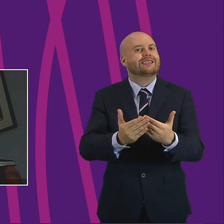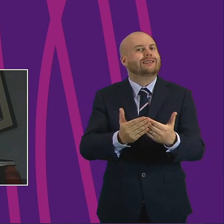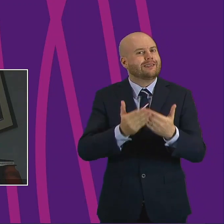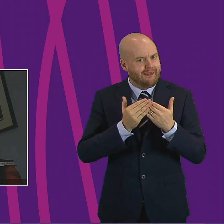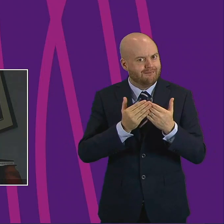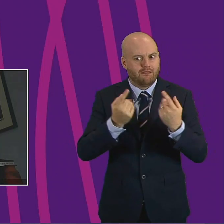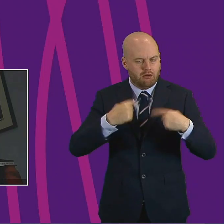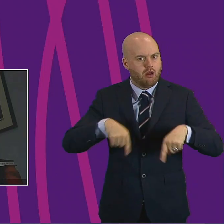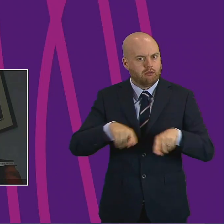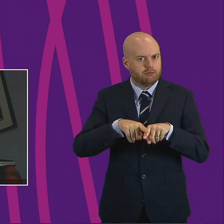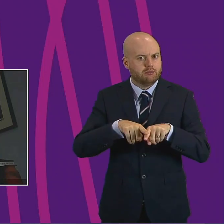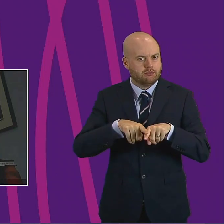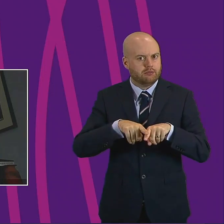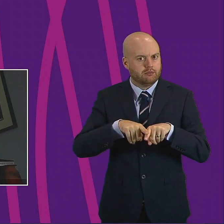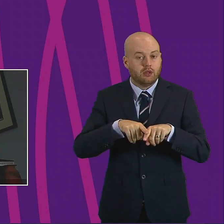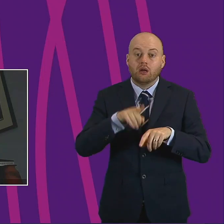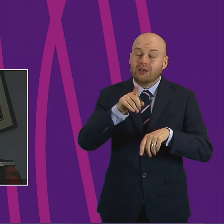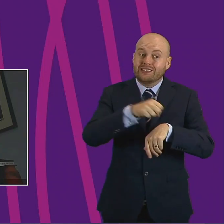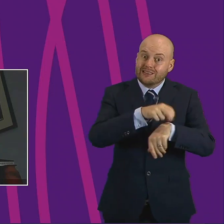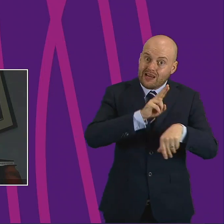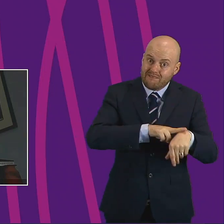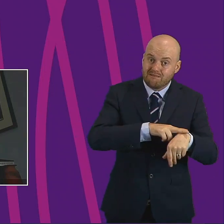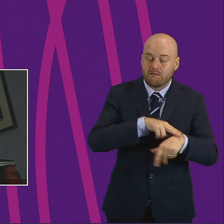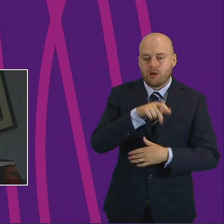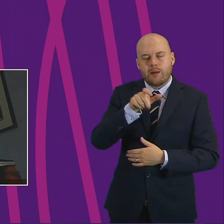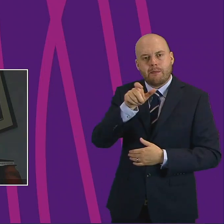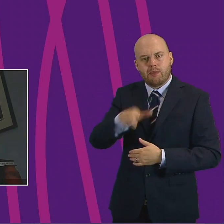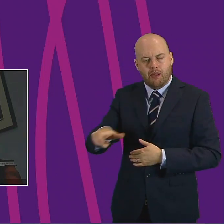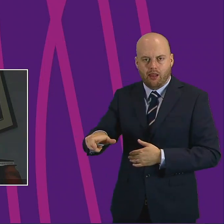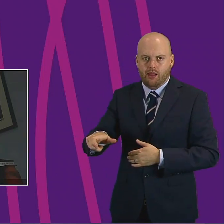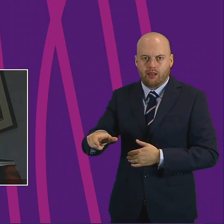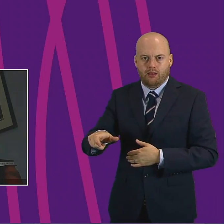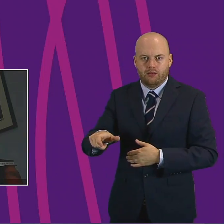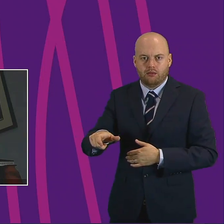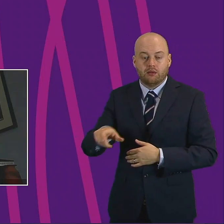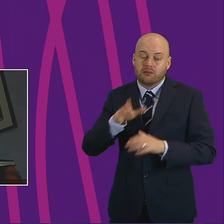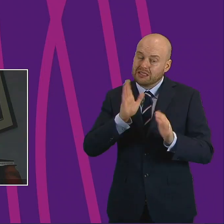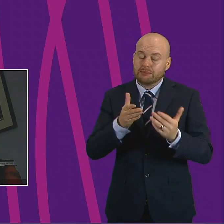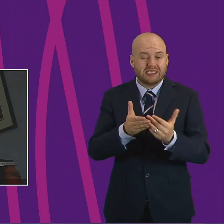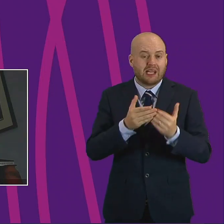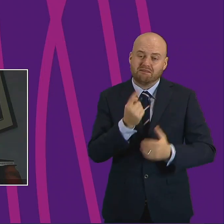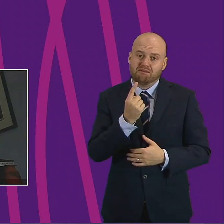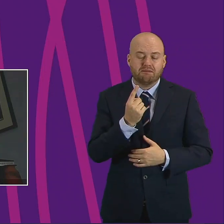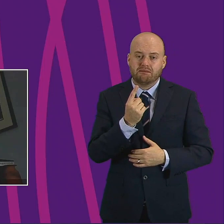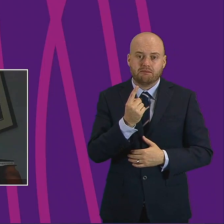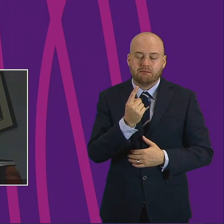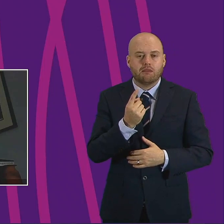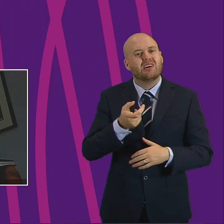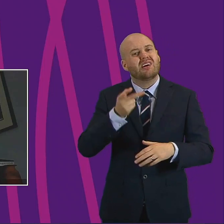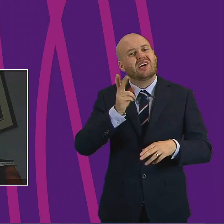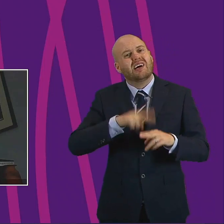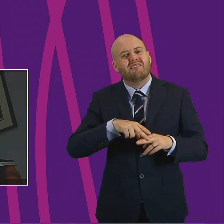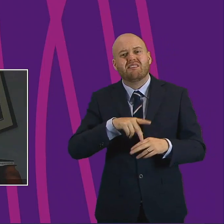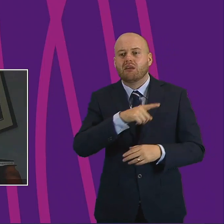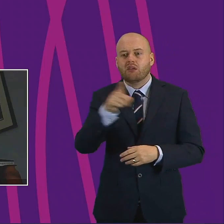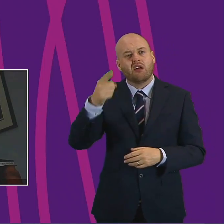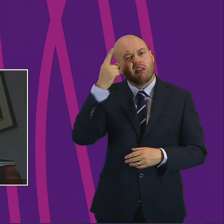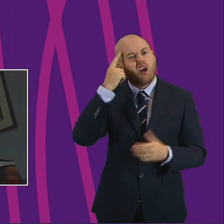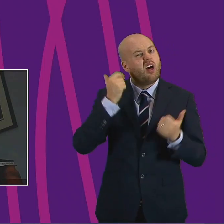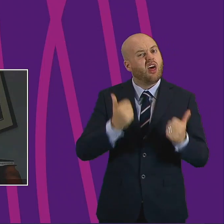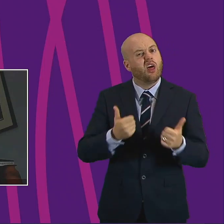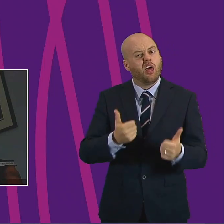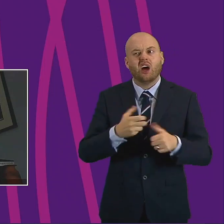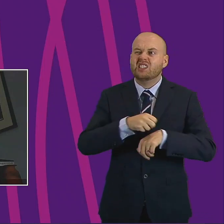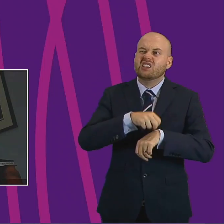for us to do that for staff and pupils. And if Mr Gray is prepared to be cavalier with the safety of staff and